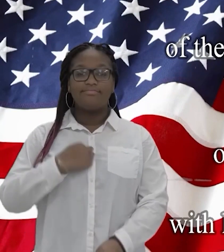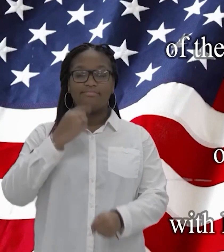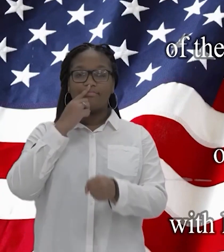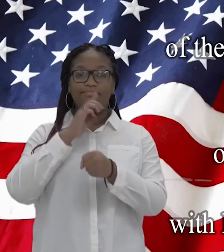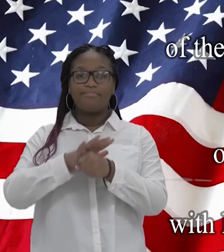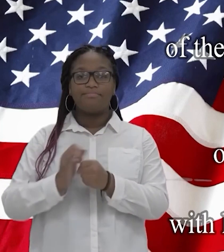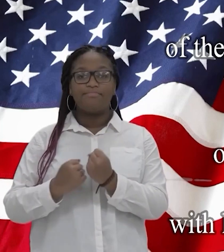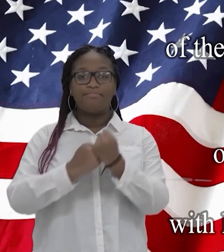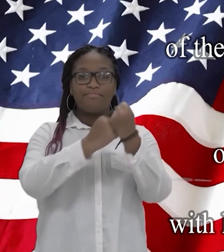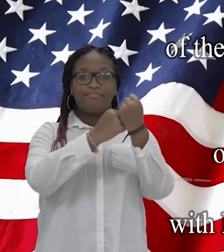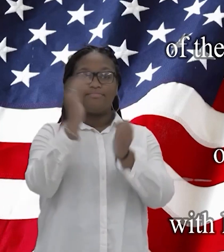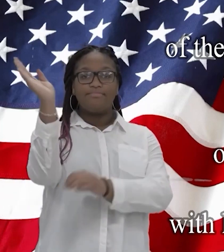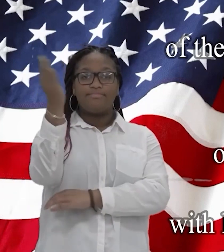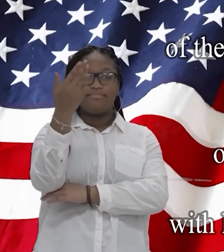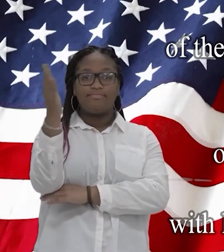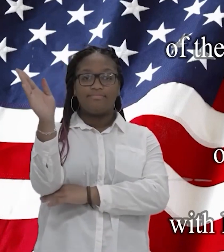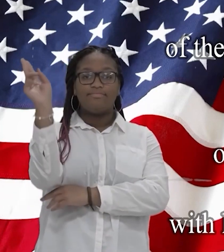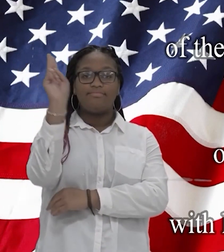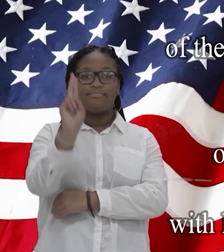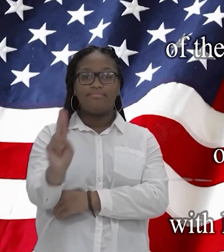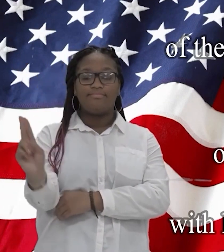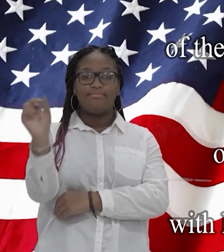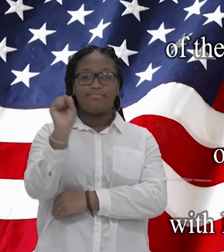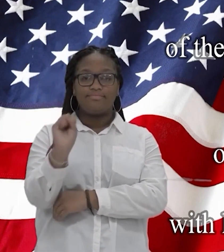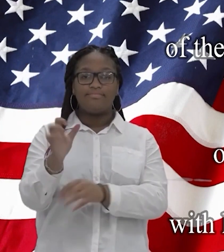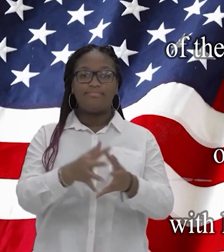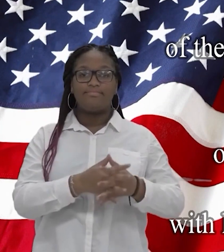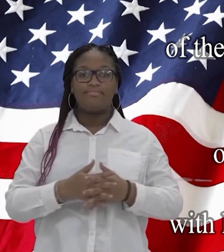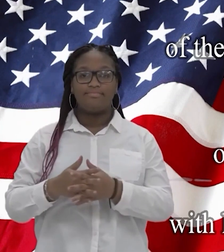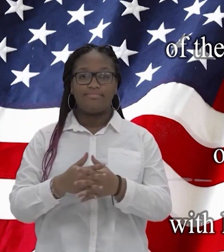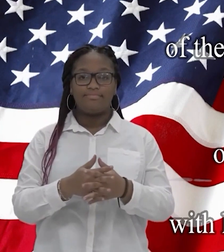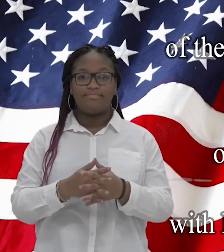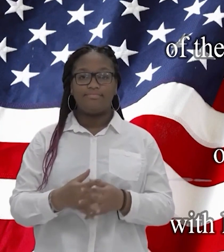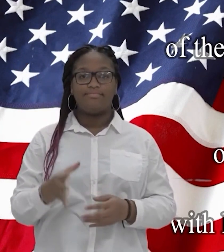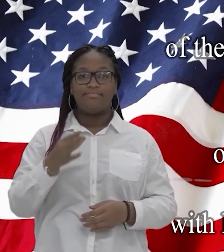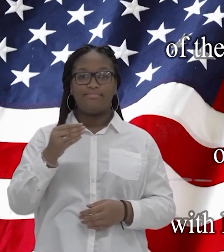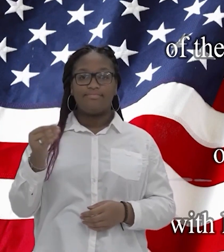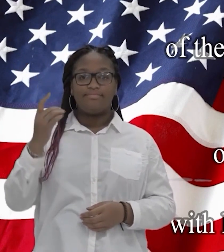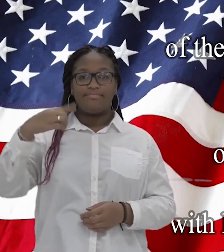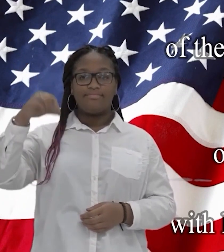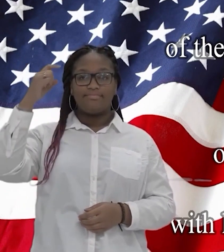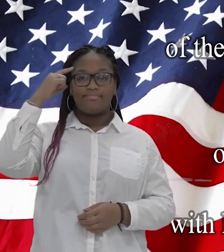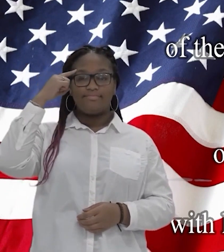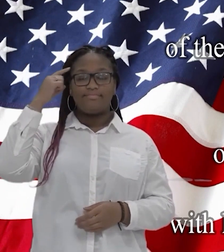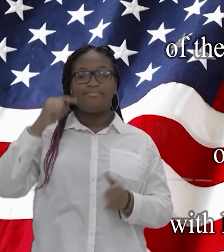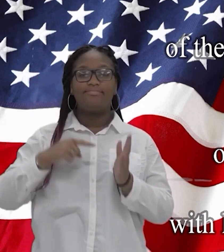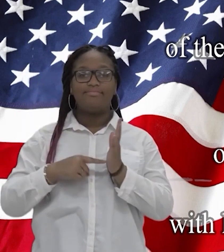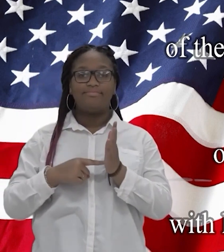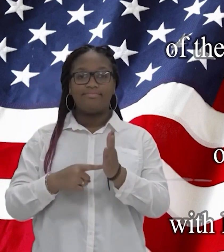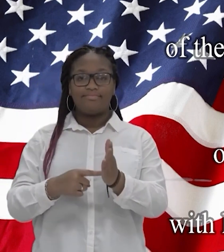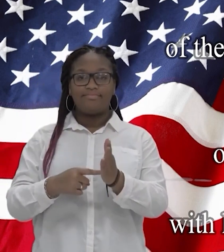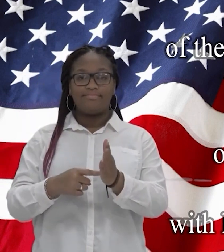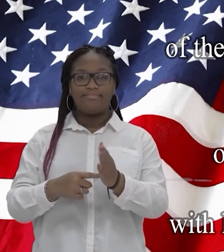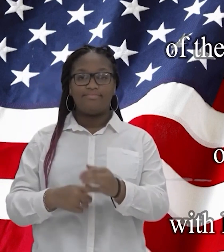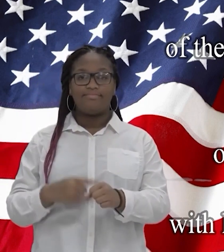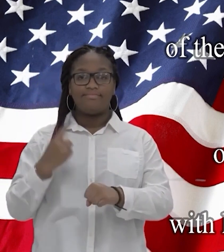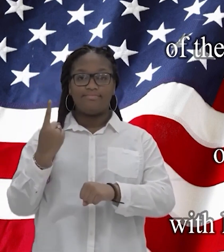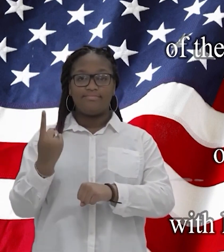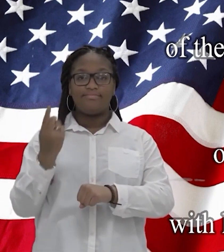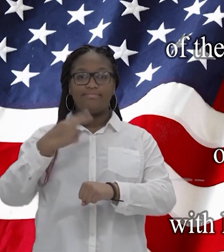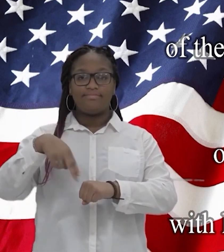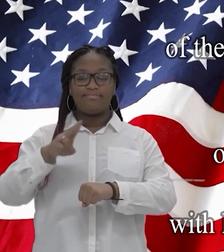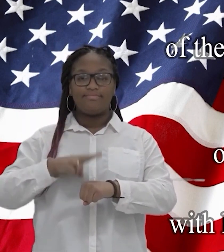I pledge allegiance to the flag of the United States of America, and to the republic for which it